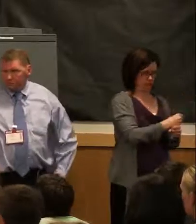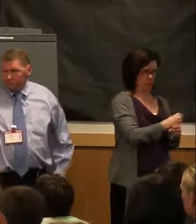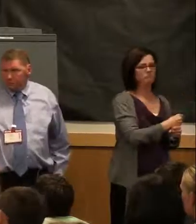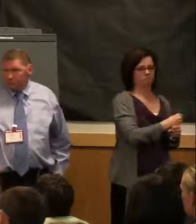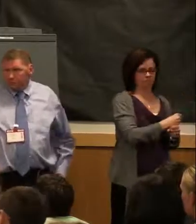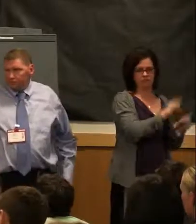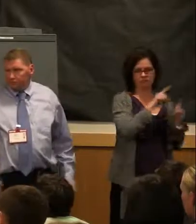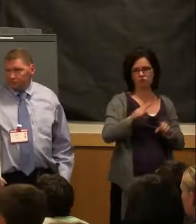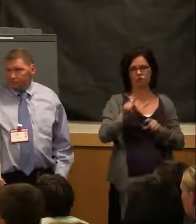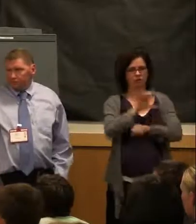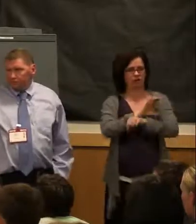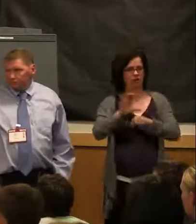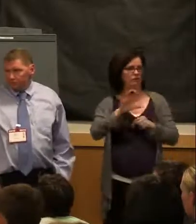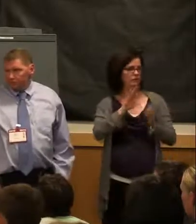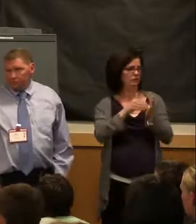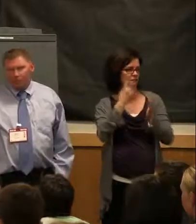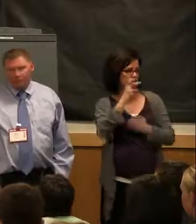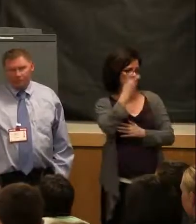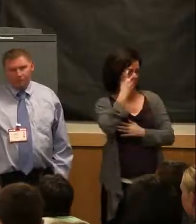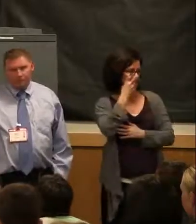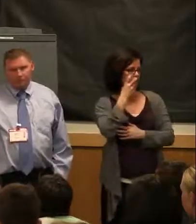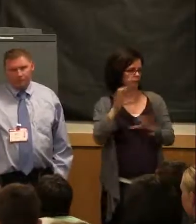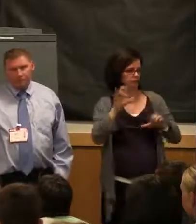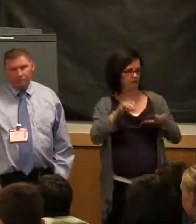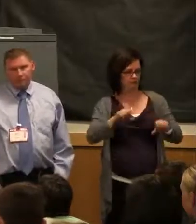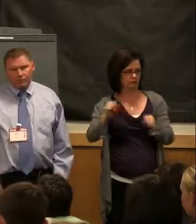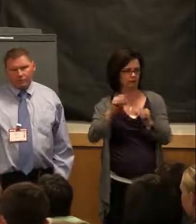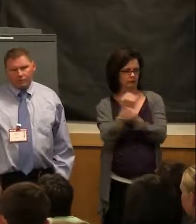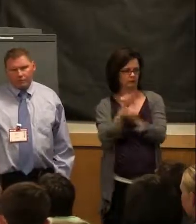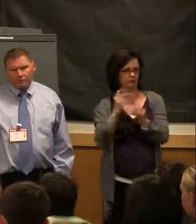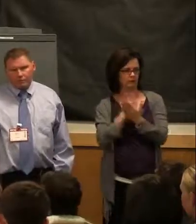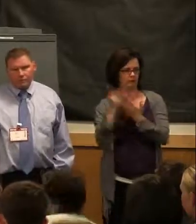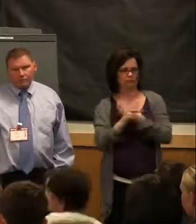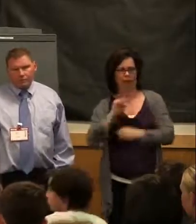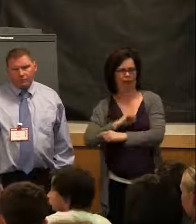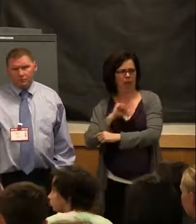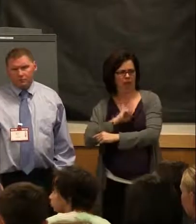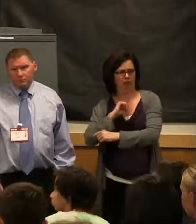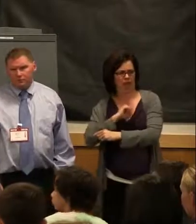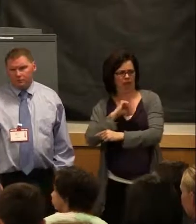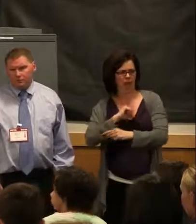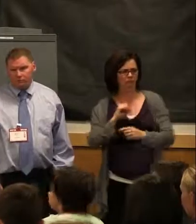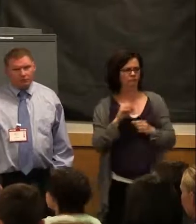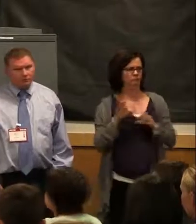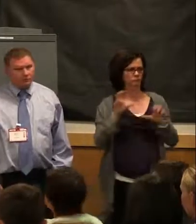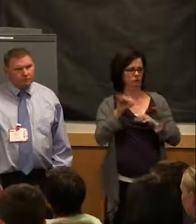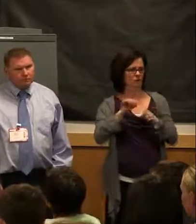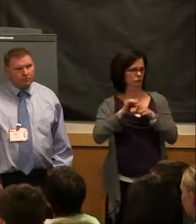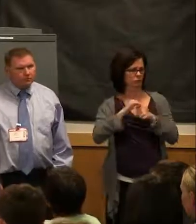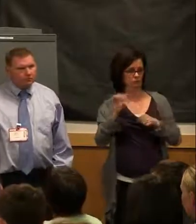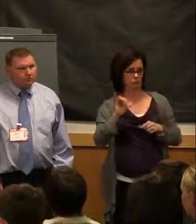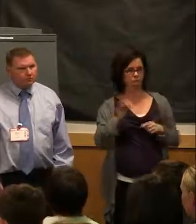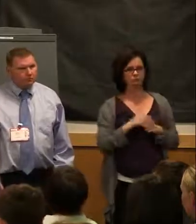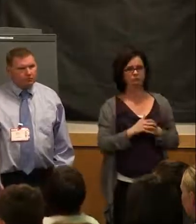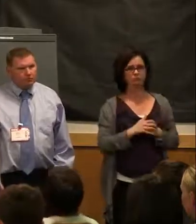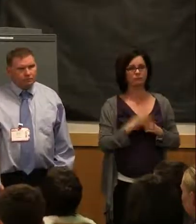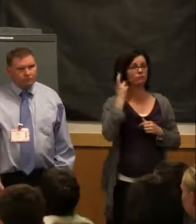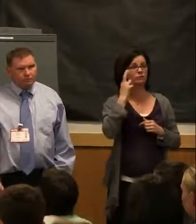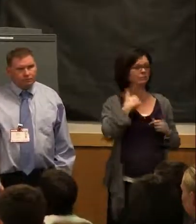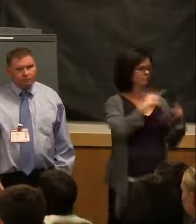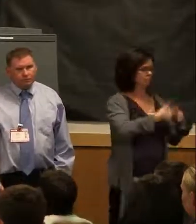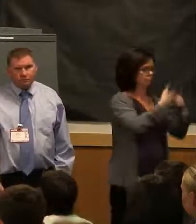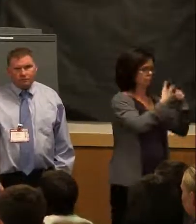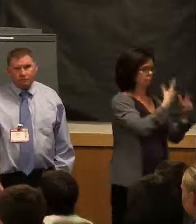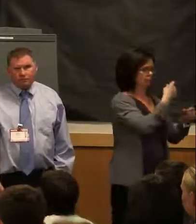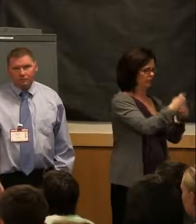come to the Colorado Center for the Blind to do the independence training program as well, because I